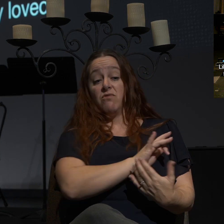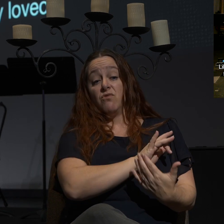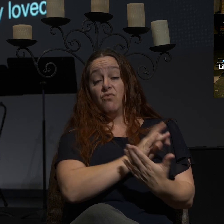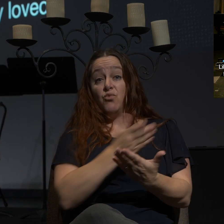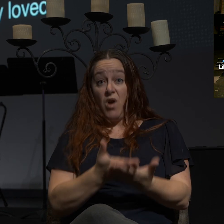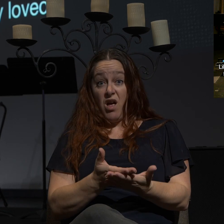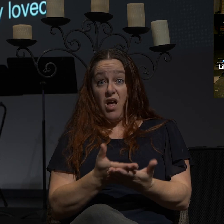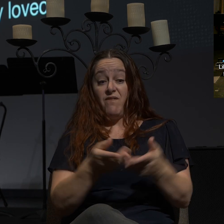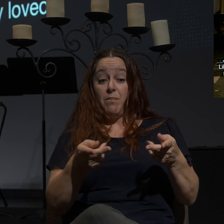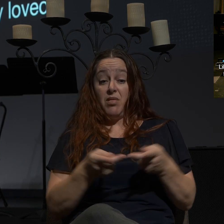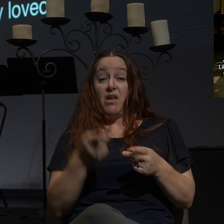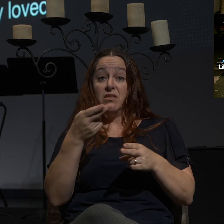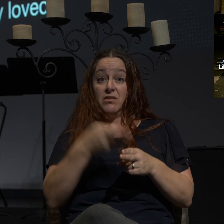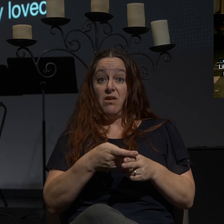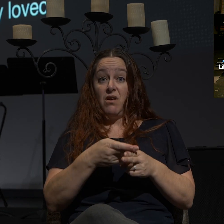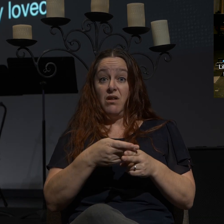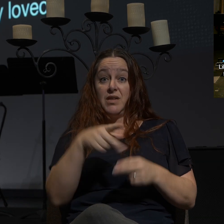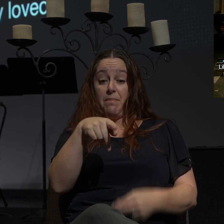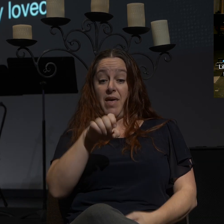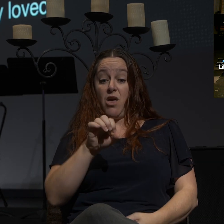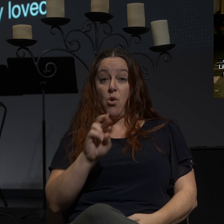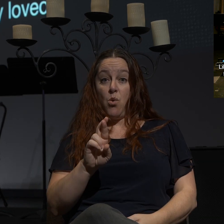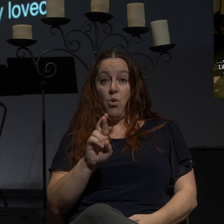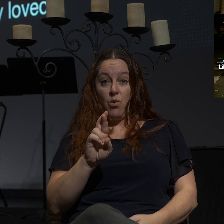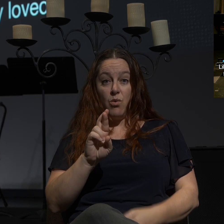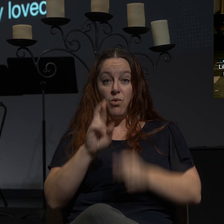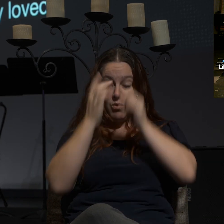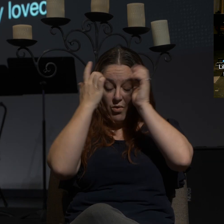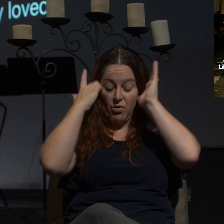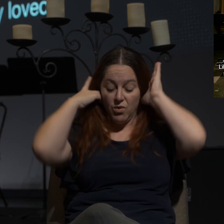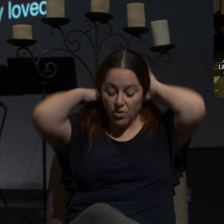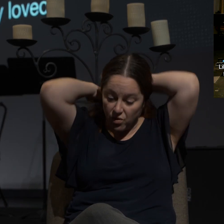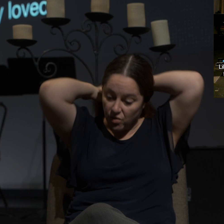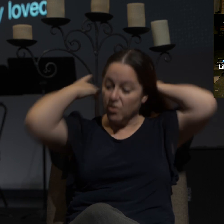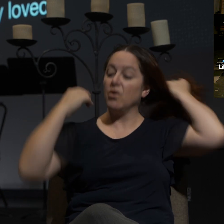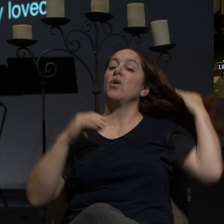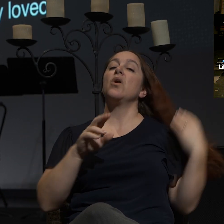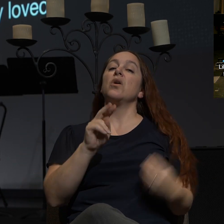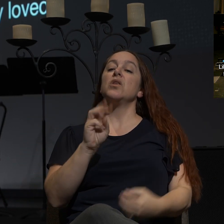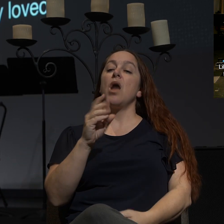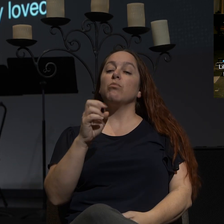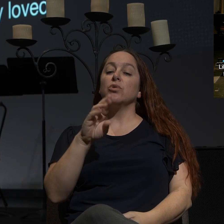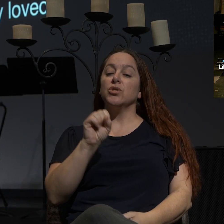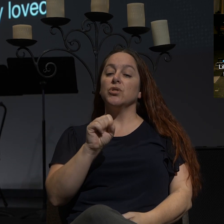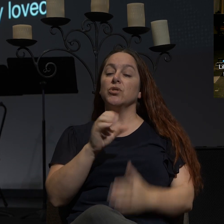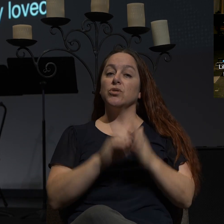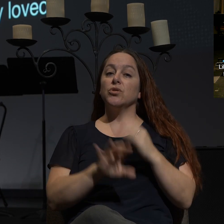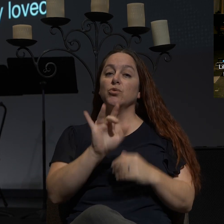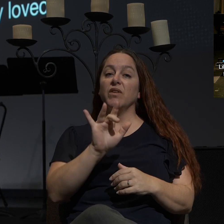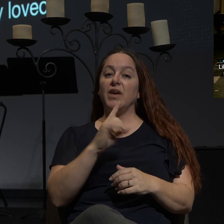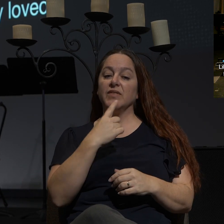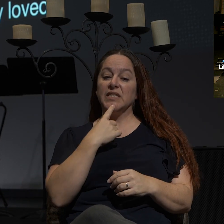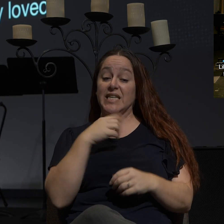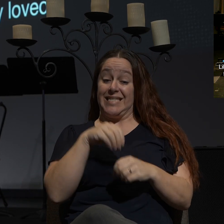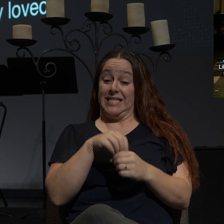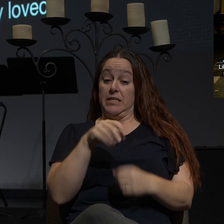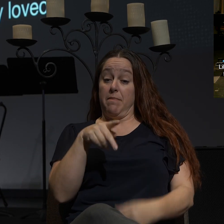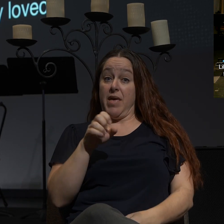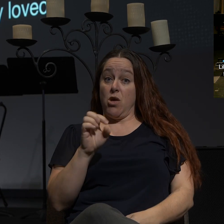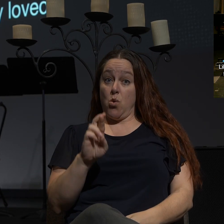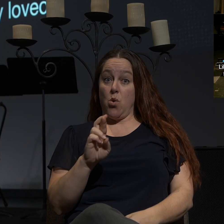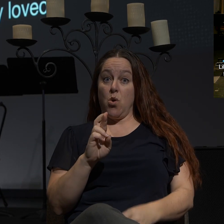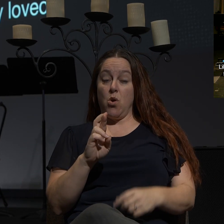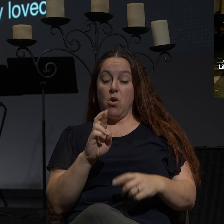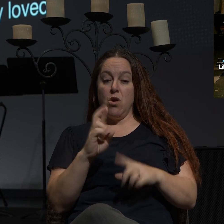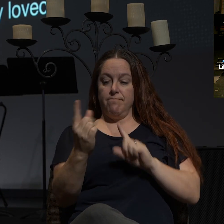arrive at a place called Peor. And in Numbers 25, we read that at Peor, they encounter